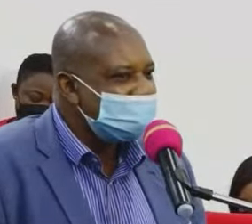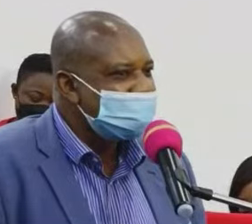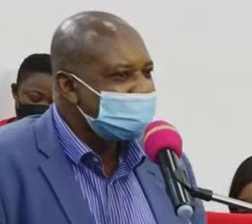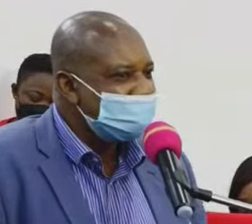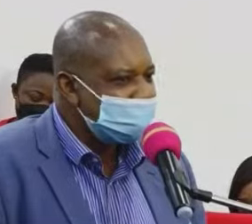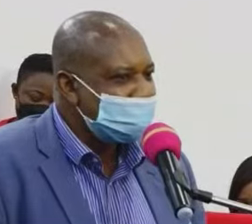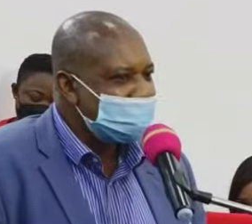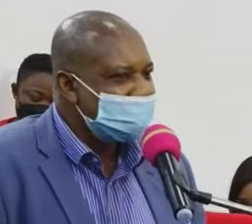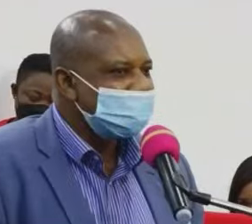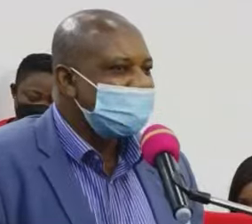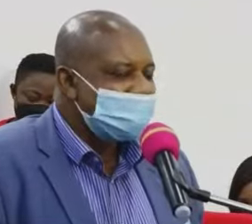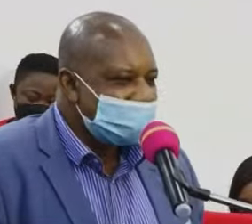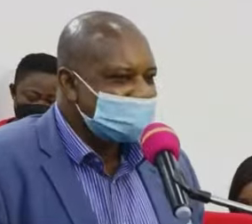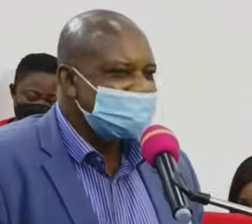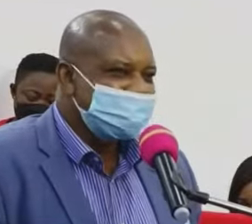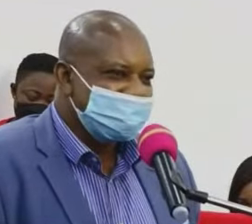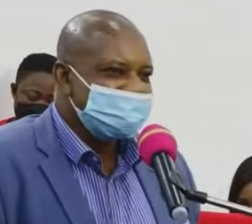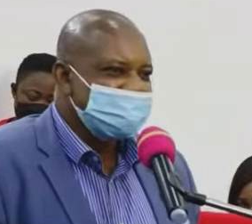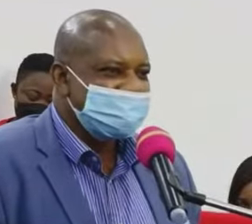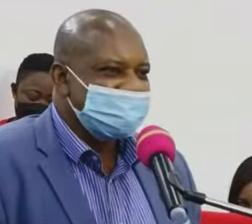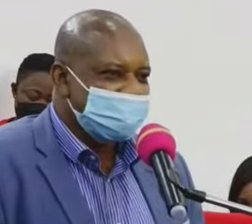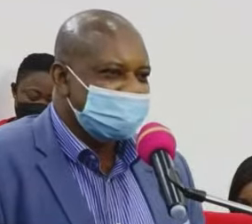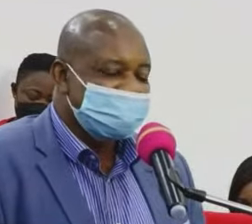has given him that mandate. Act